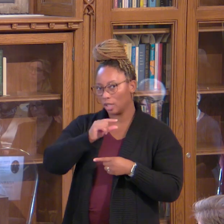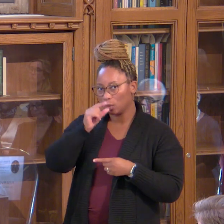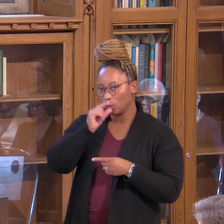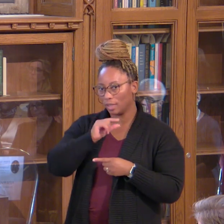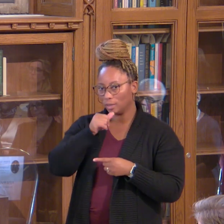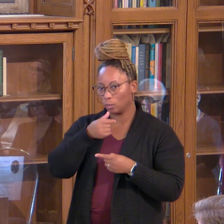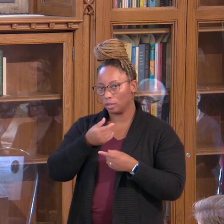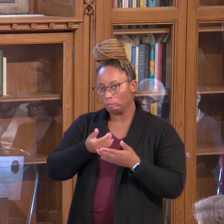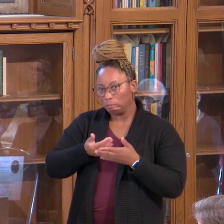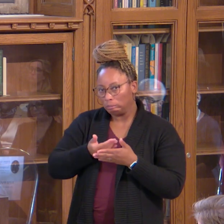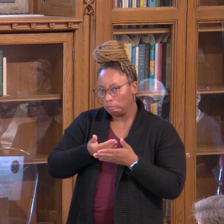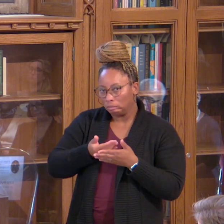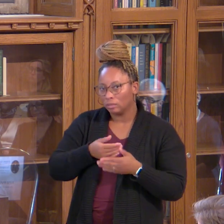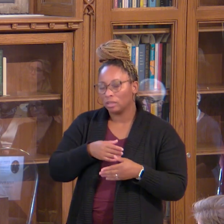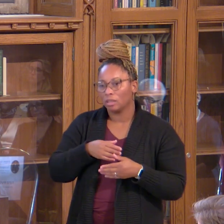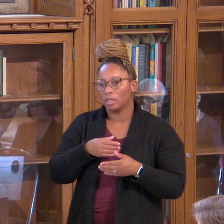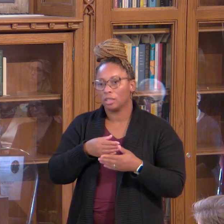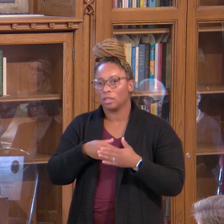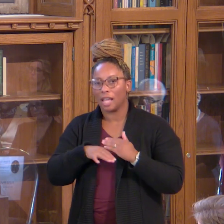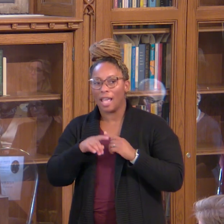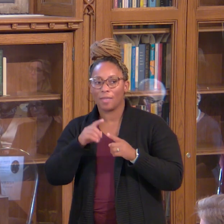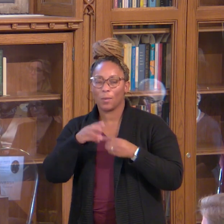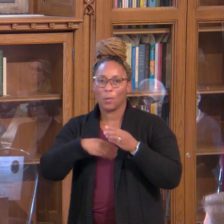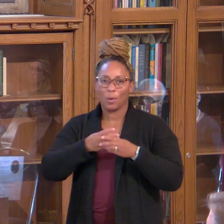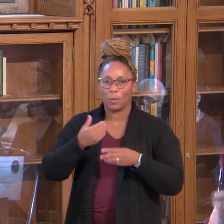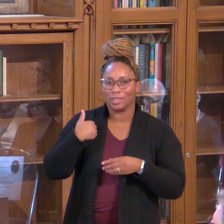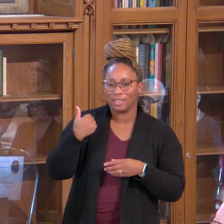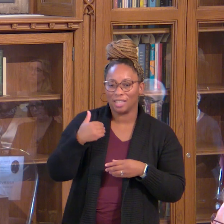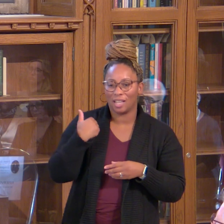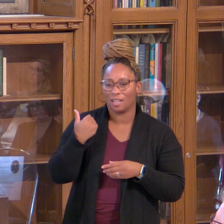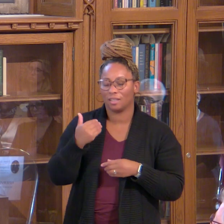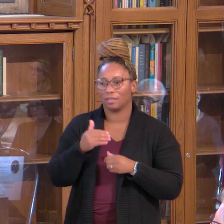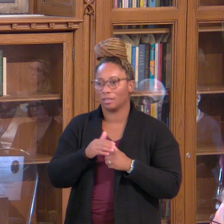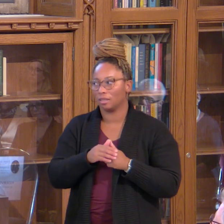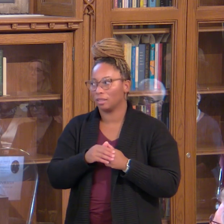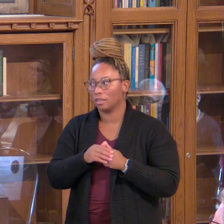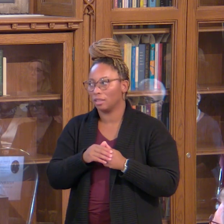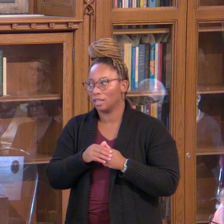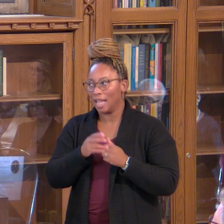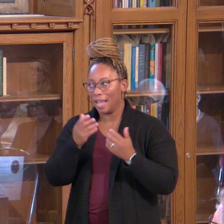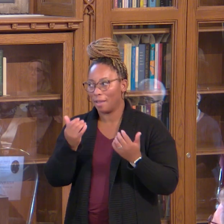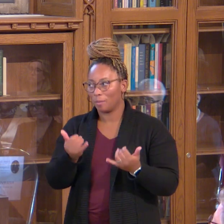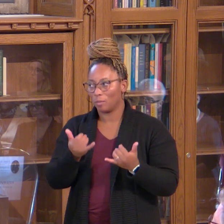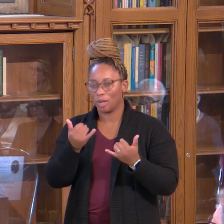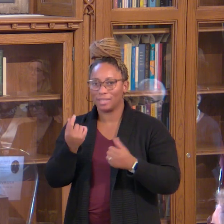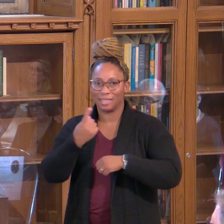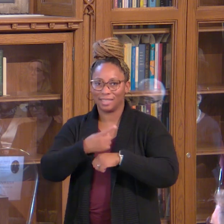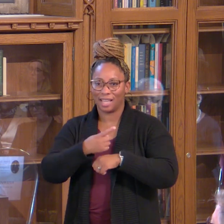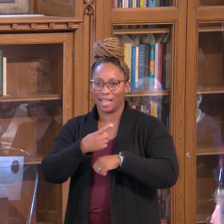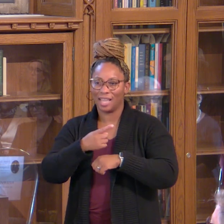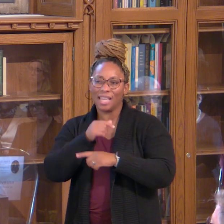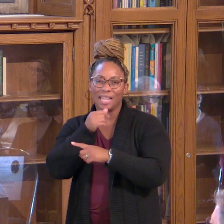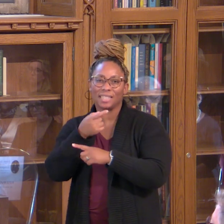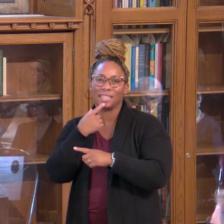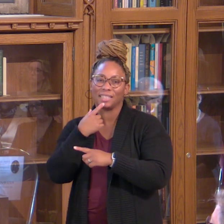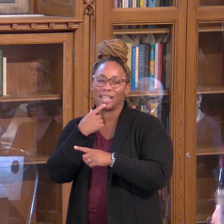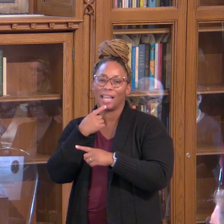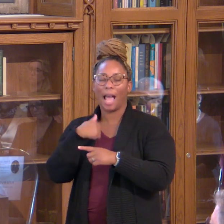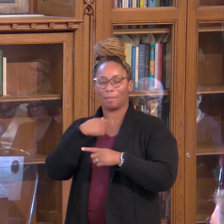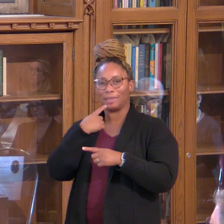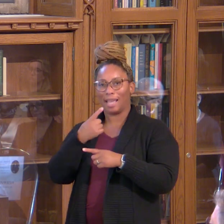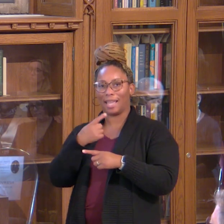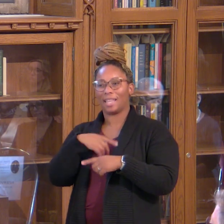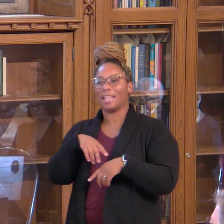its infancy and the world quite young meowe in present day Sudan he doesn't say present day Sudan I'm saying